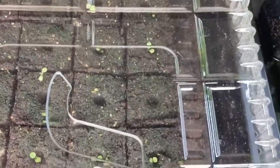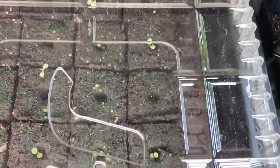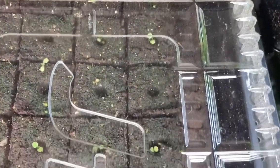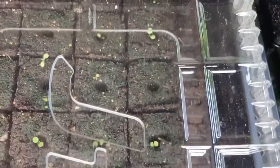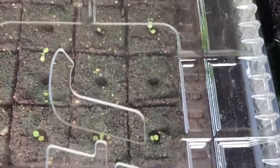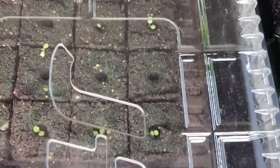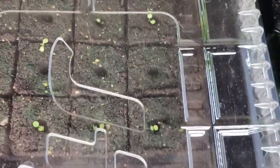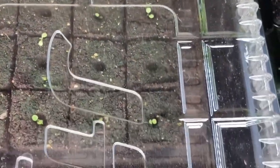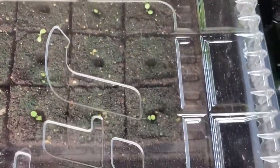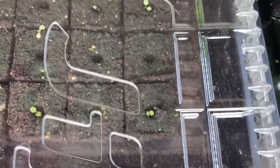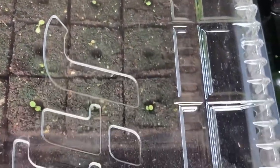ago.